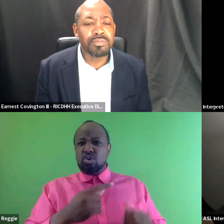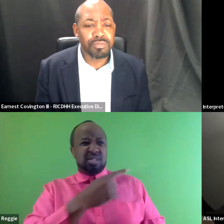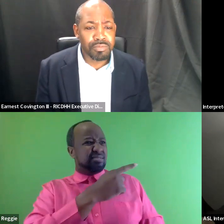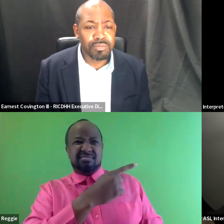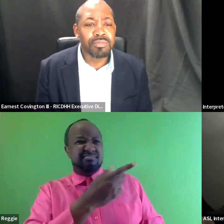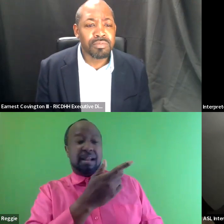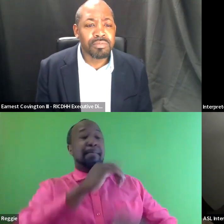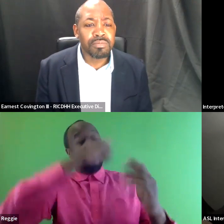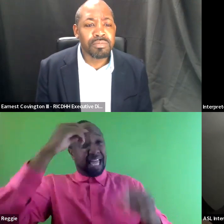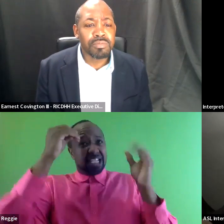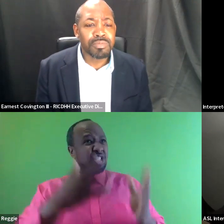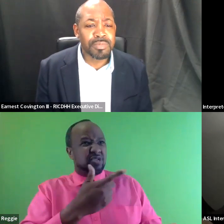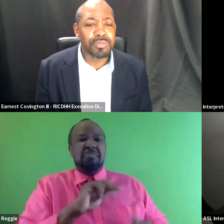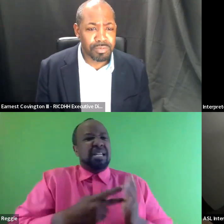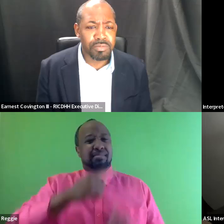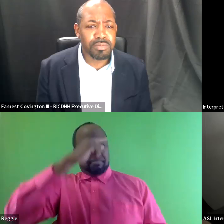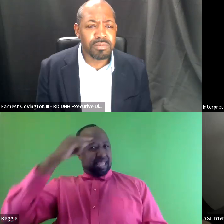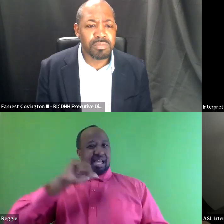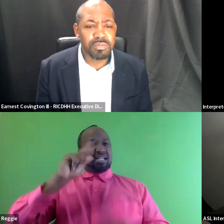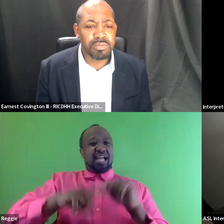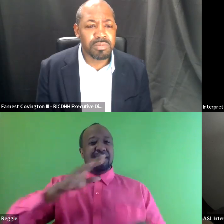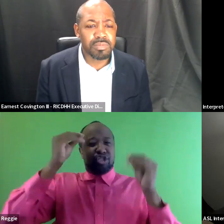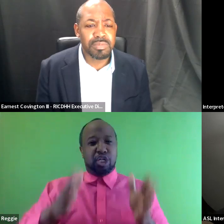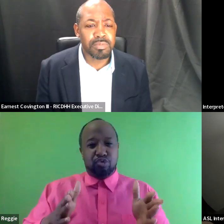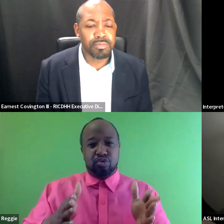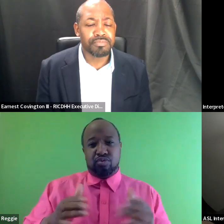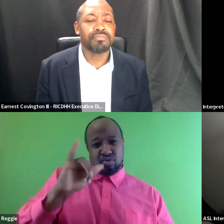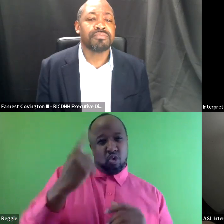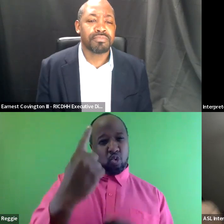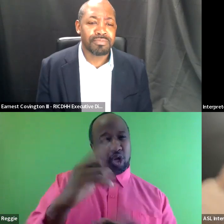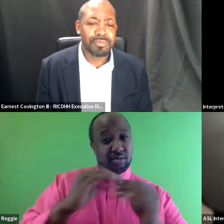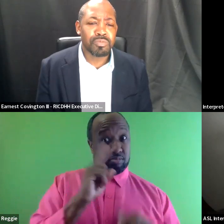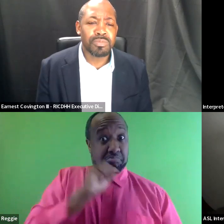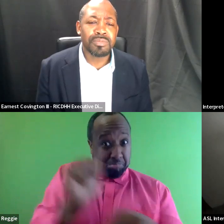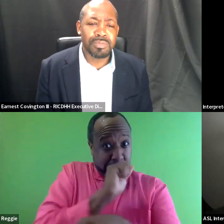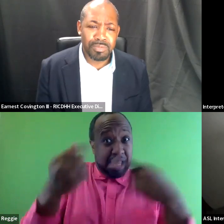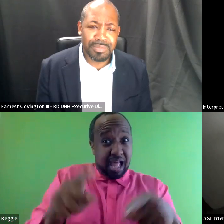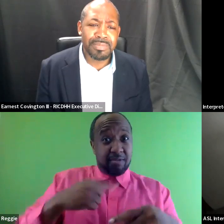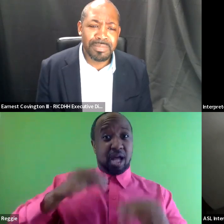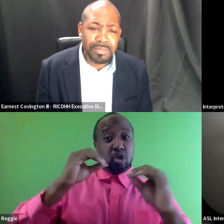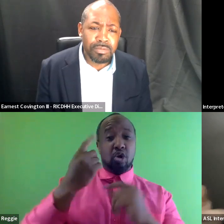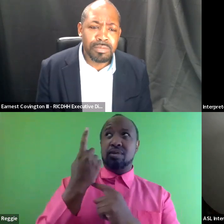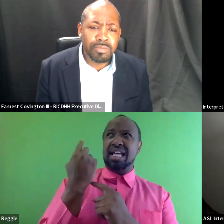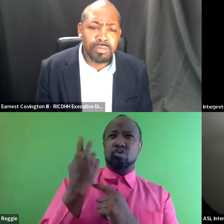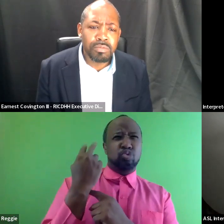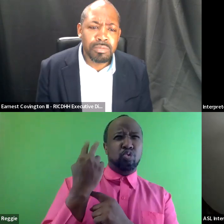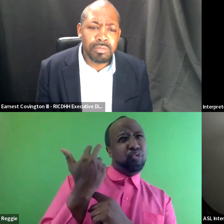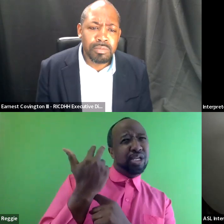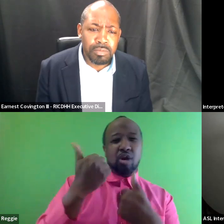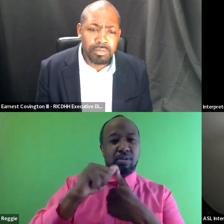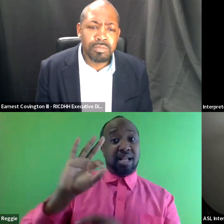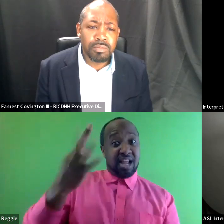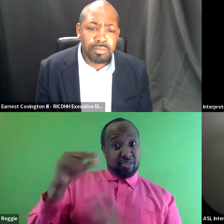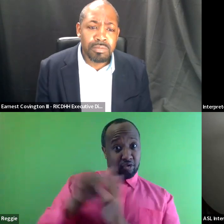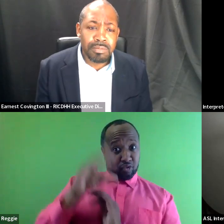think we don't want to have the only aspirations for students to be janitorial or cooking staff if that's the only people that they see in